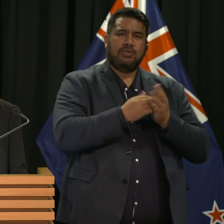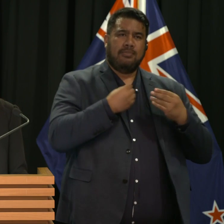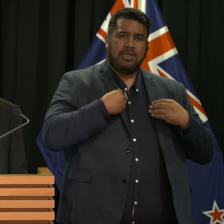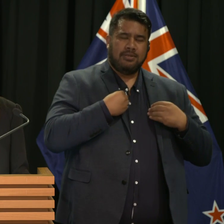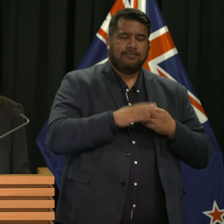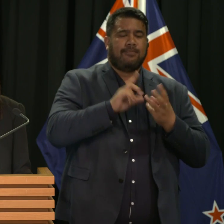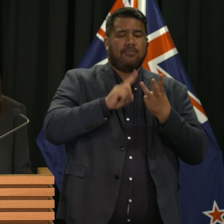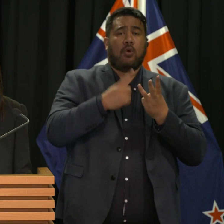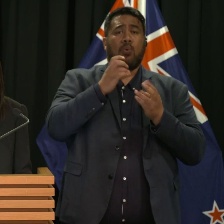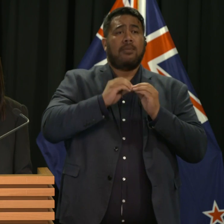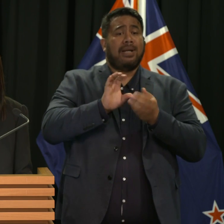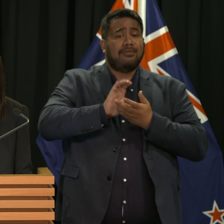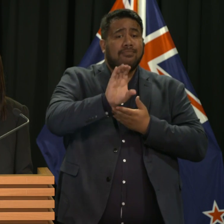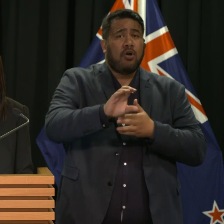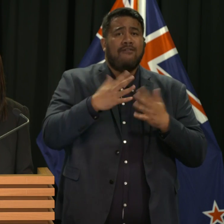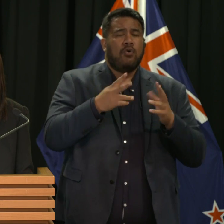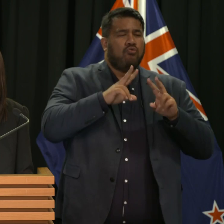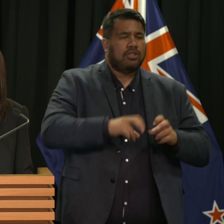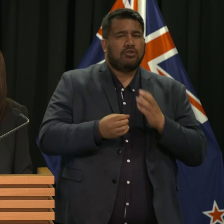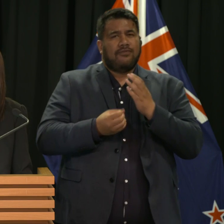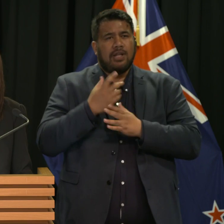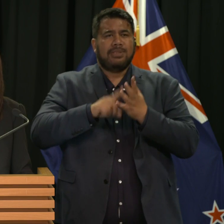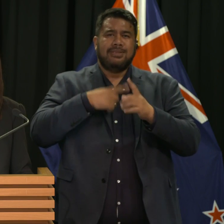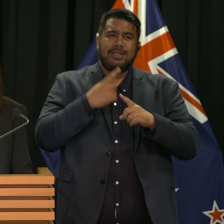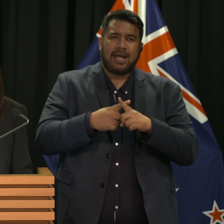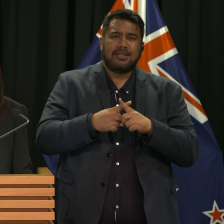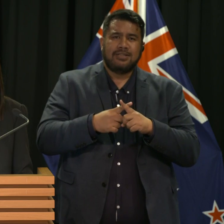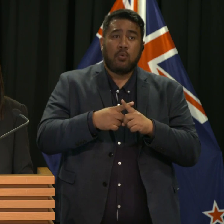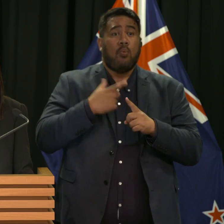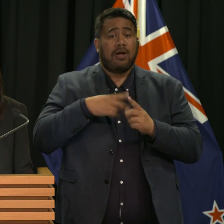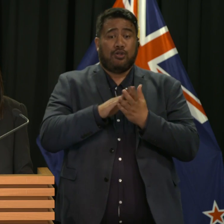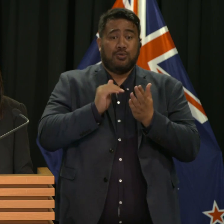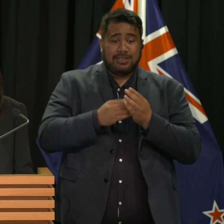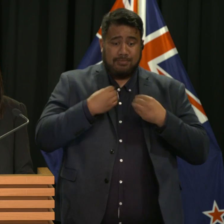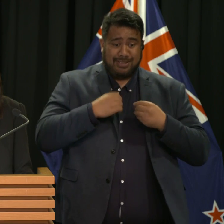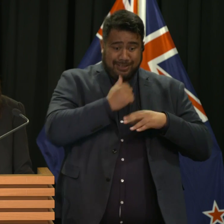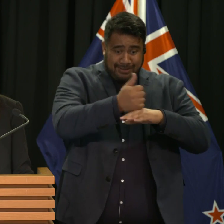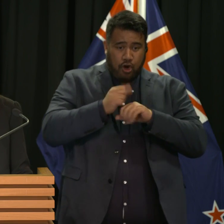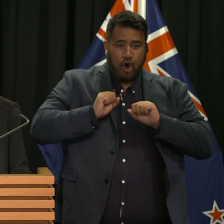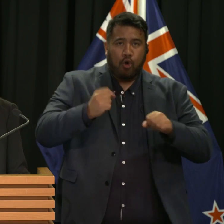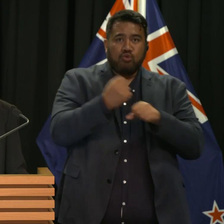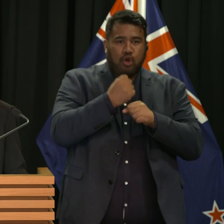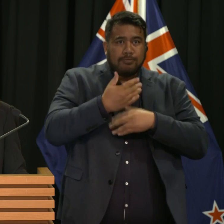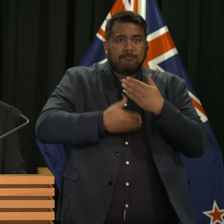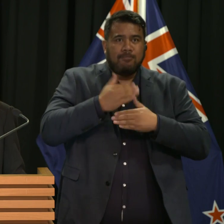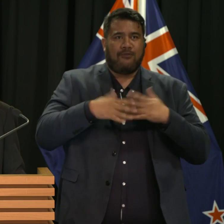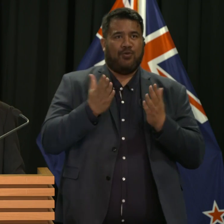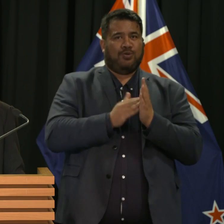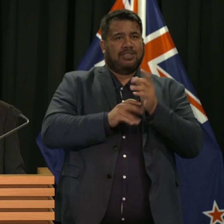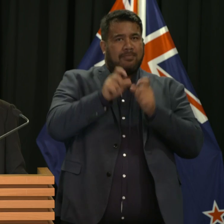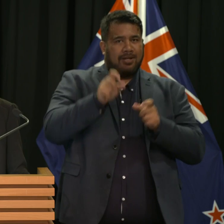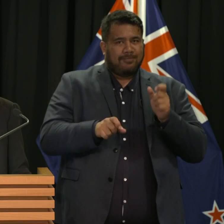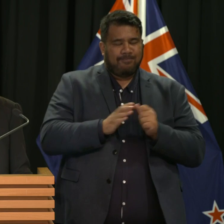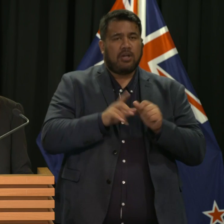tax credit to boost innovation and back Kiwi businesses to invest and create jobs, and putting an end to unnecessary